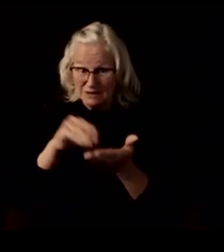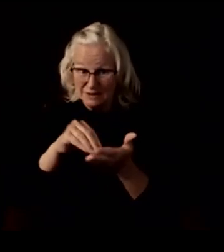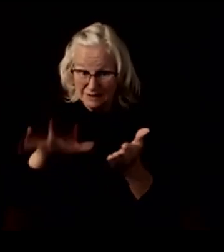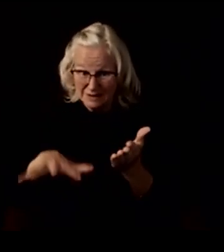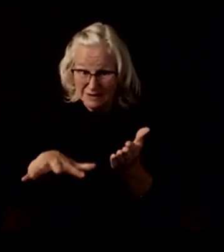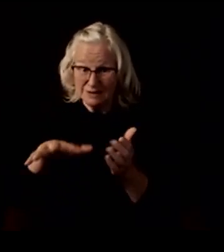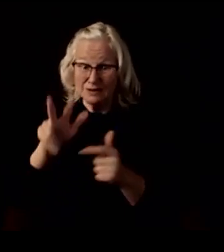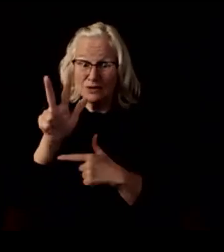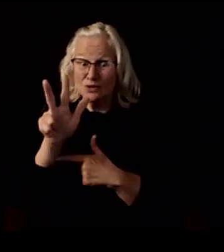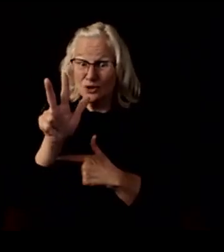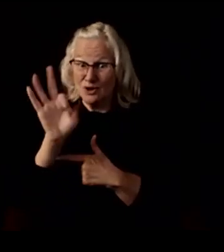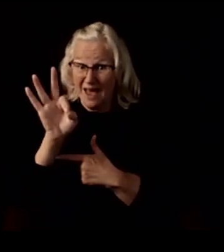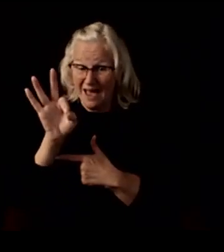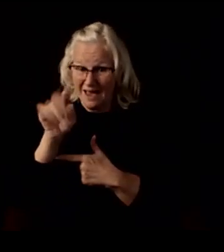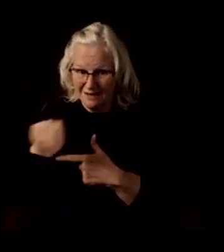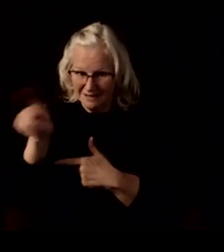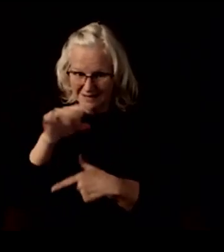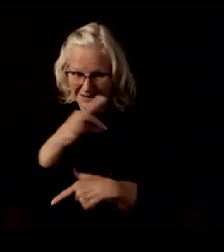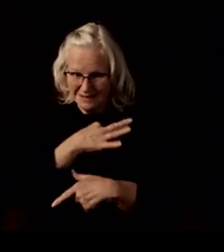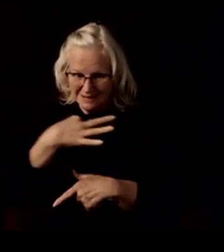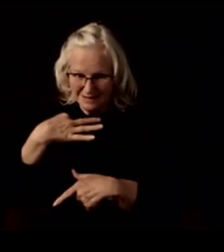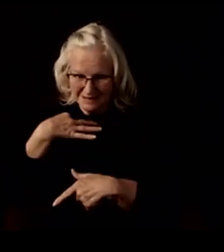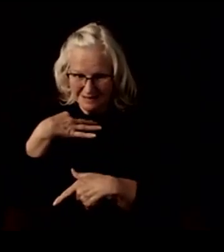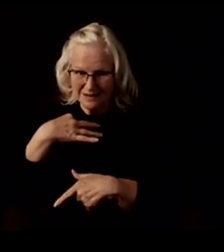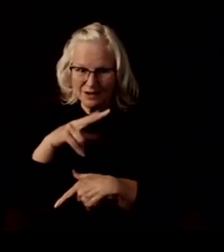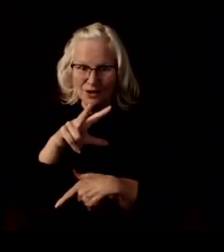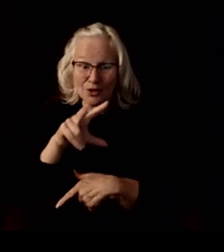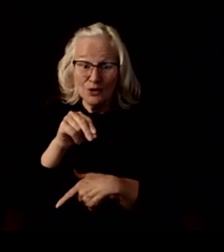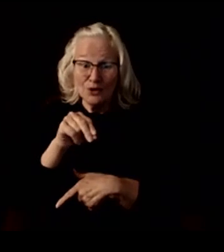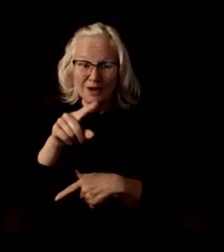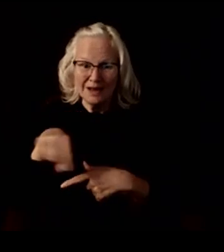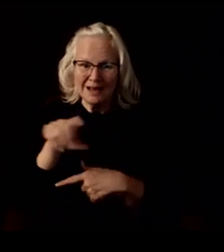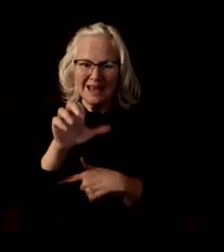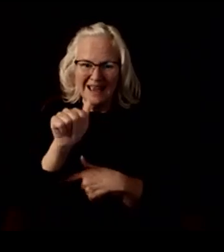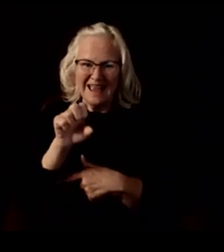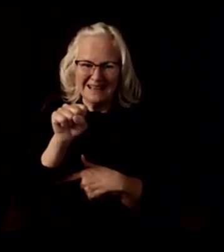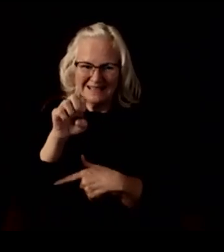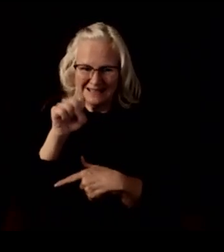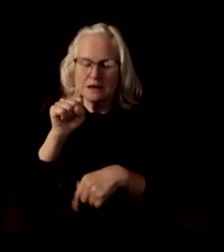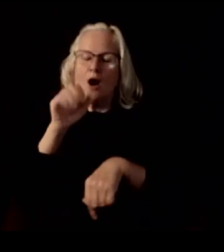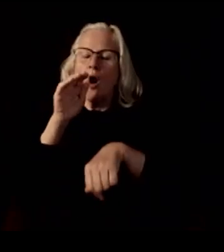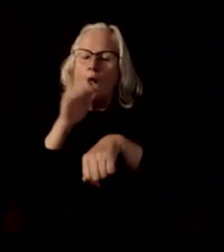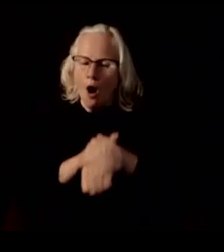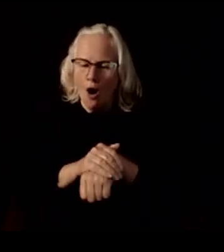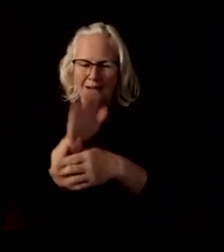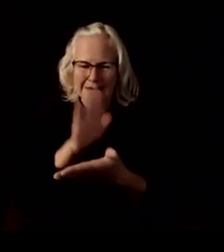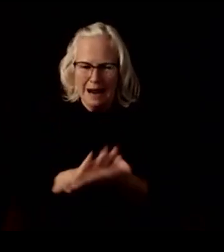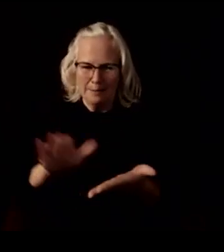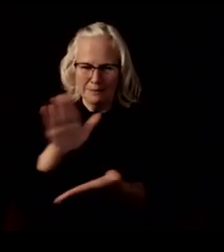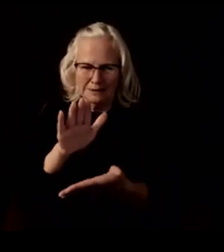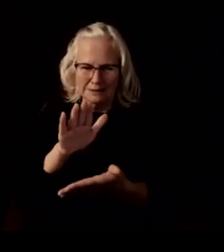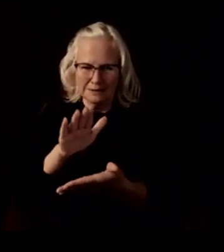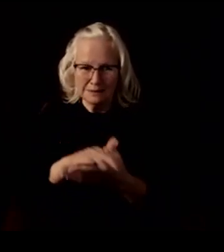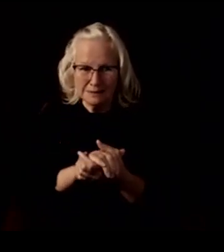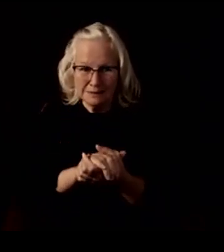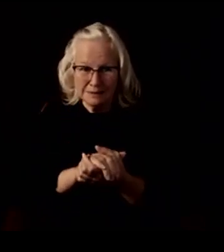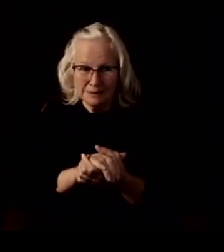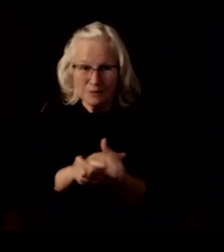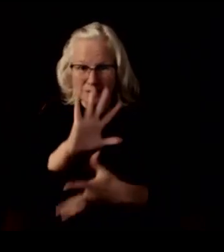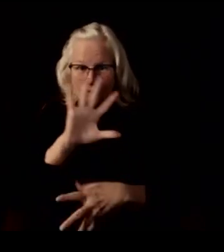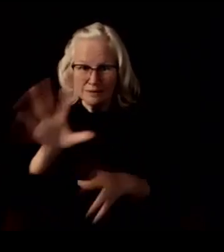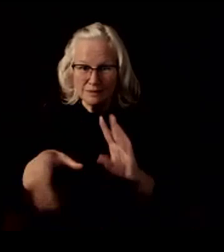30 of these cases lived on campus at the time of report. Of those 254 cases, 90 were on campus